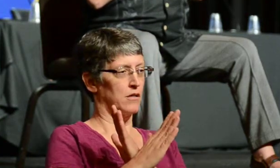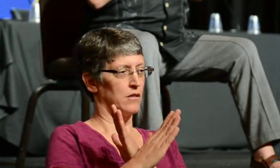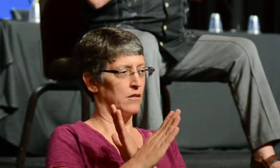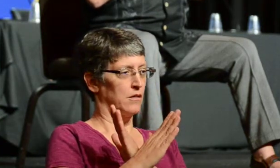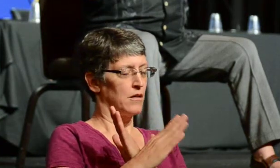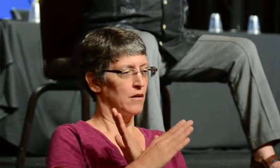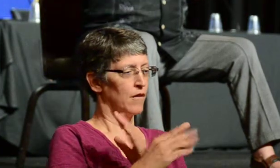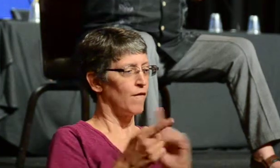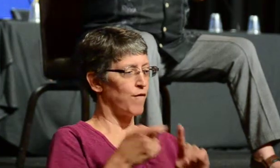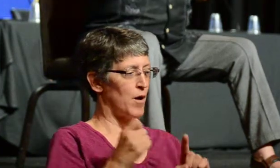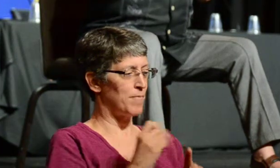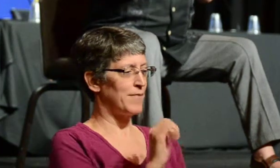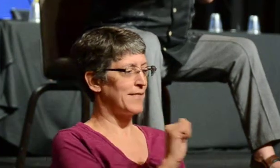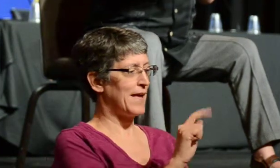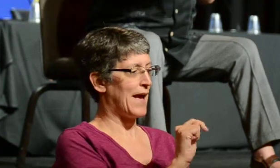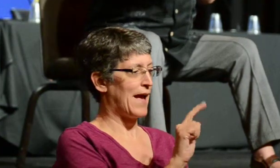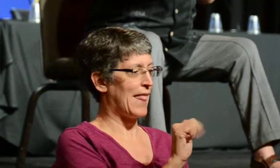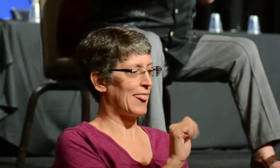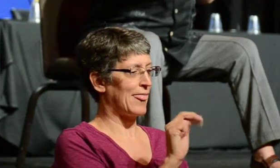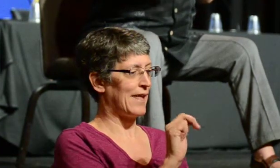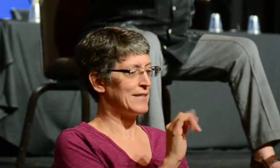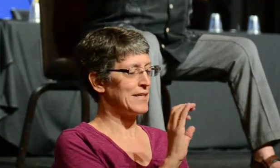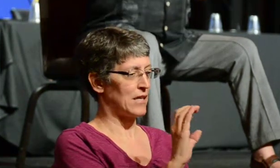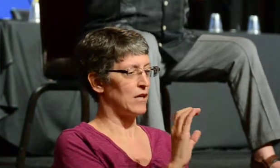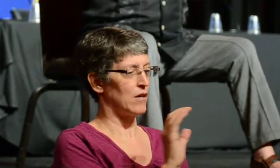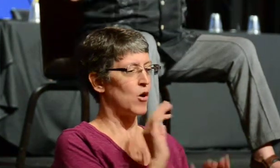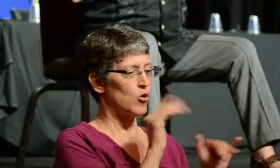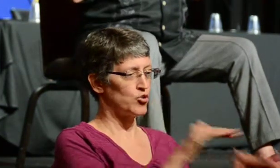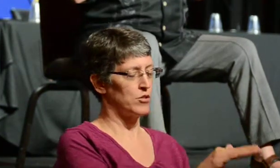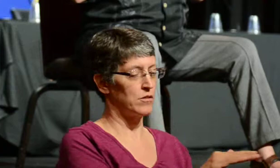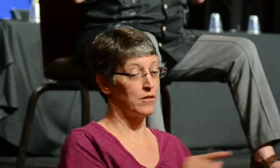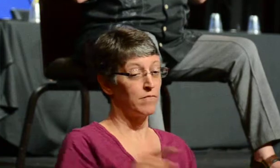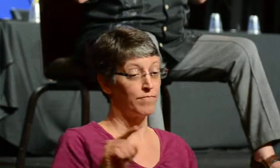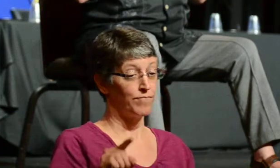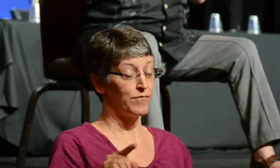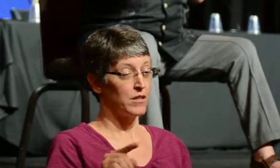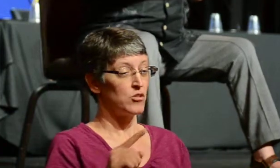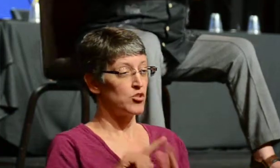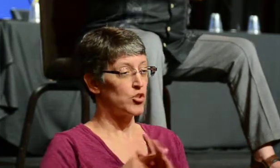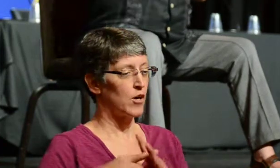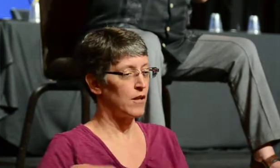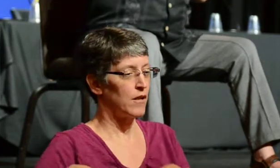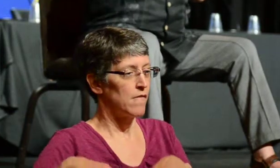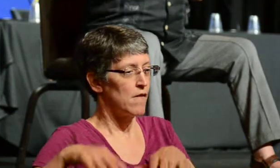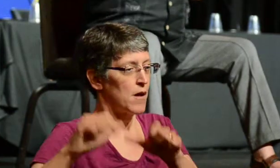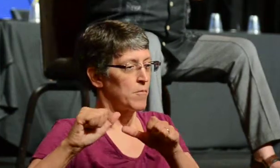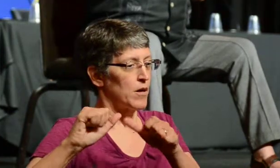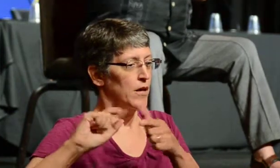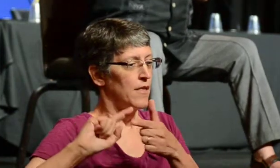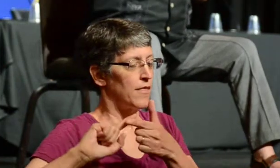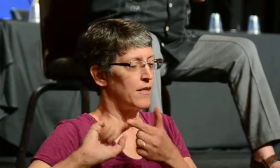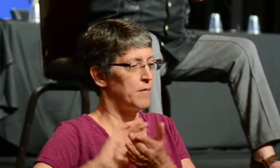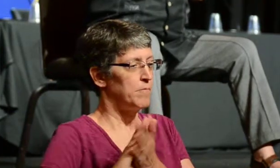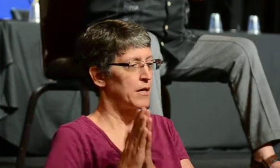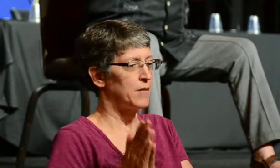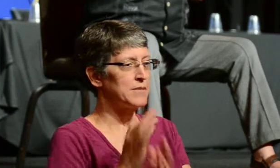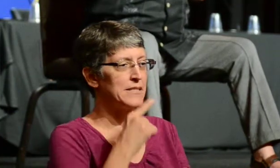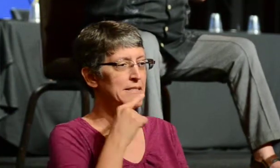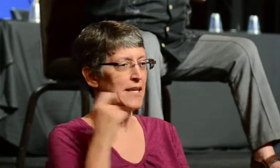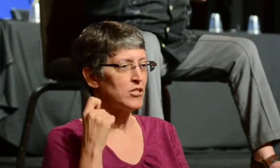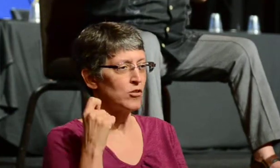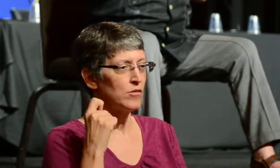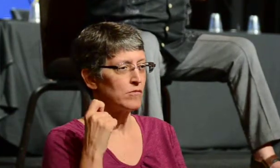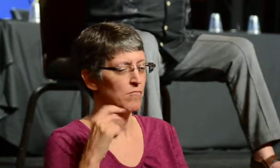Atlantic Ocean, and the Mediterranean Ocean has evaporated and become a desert